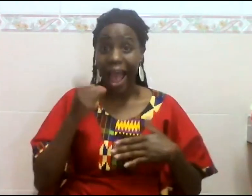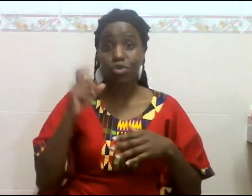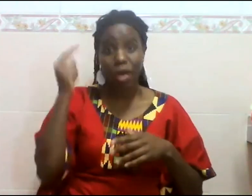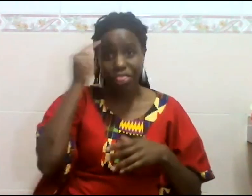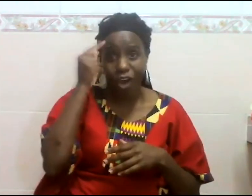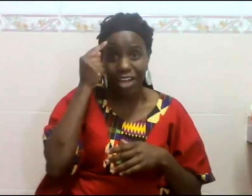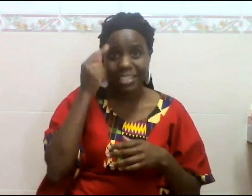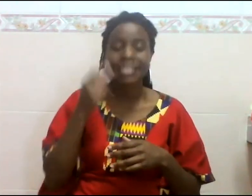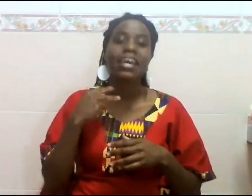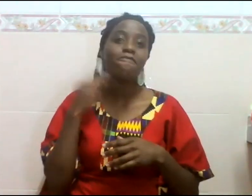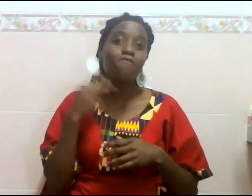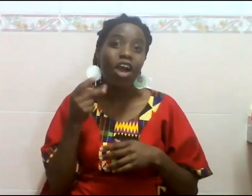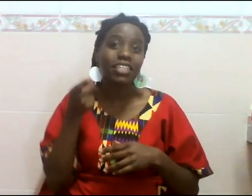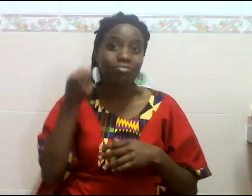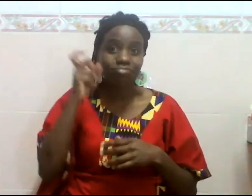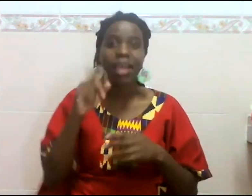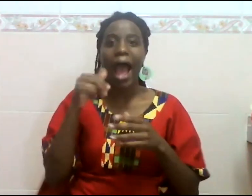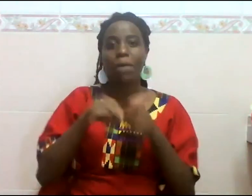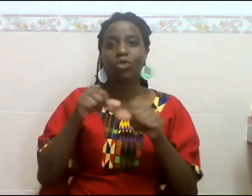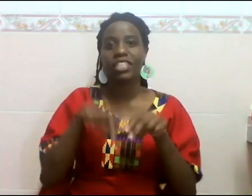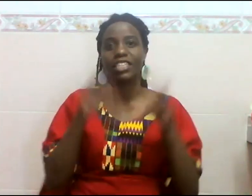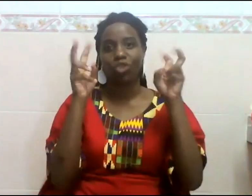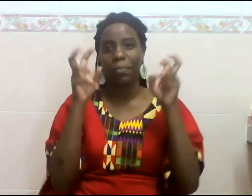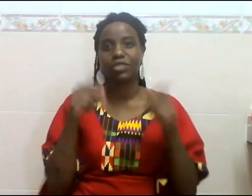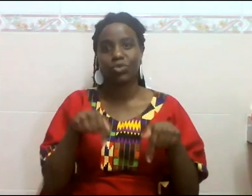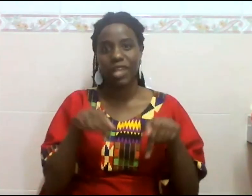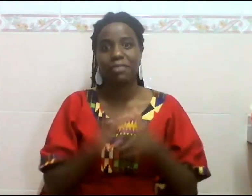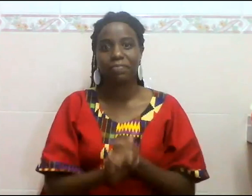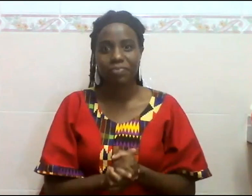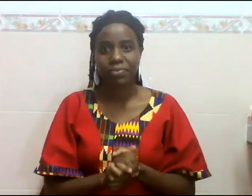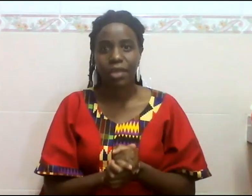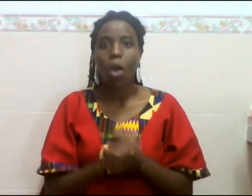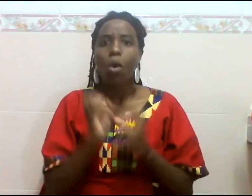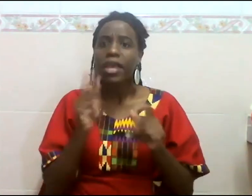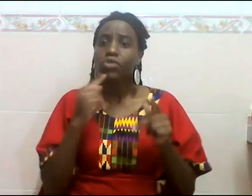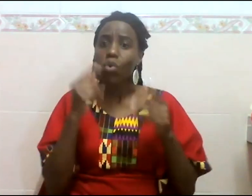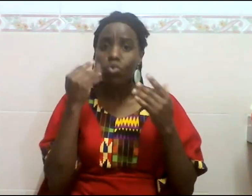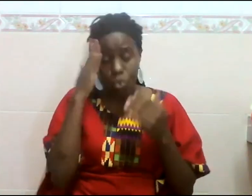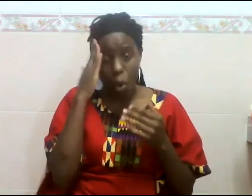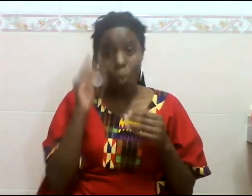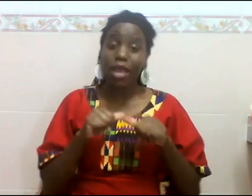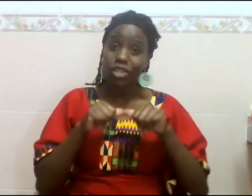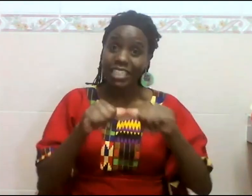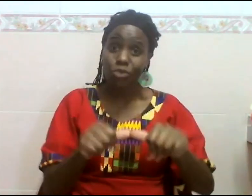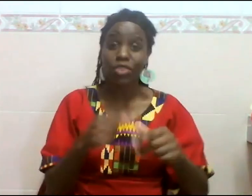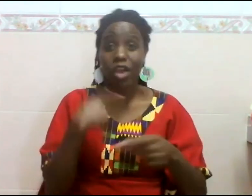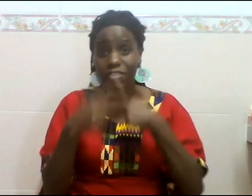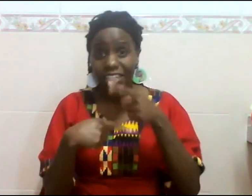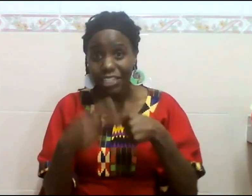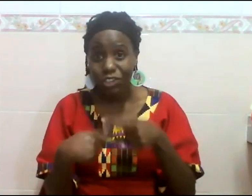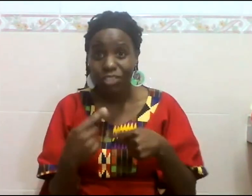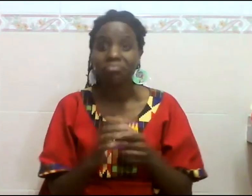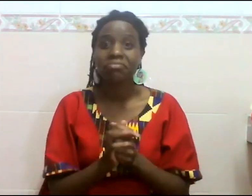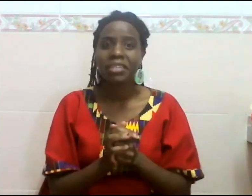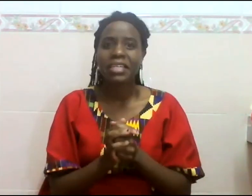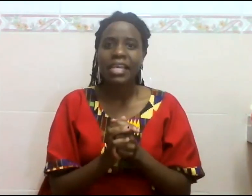thoughts to the collaborative document so we can continue the conversations. And if you